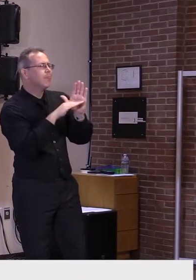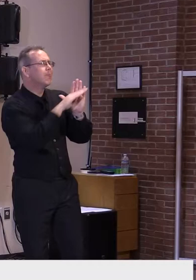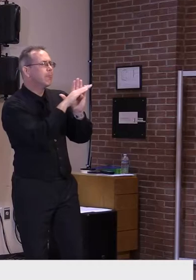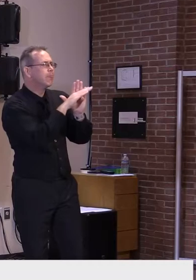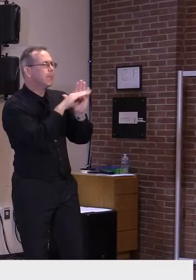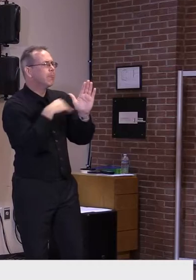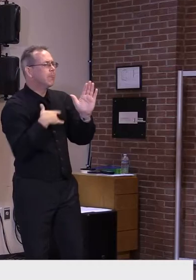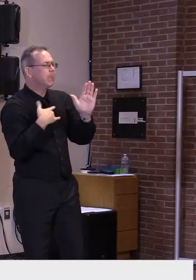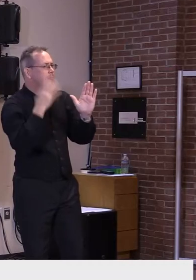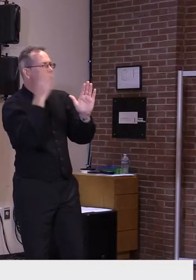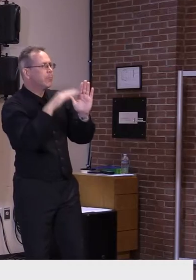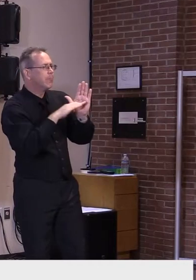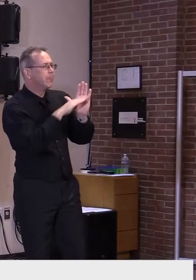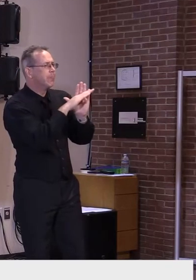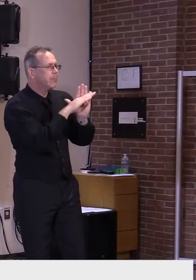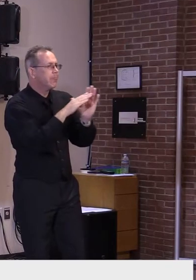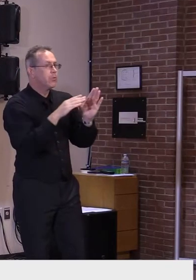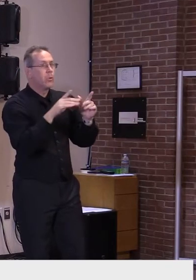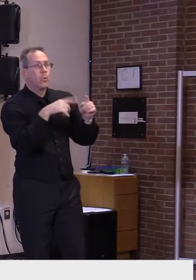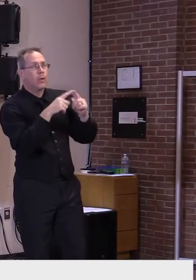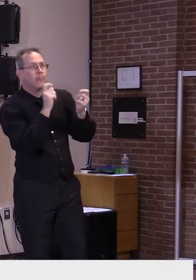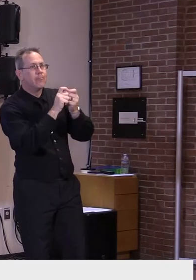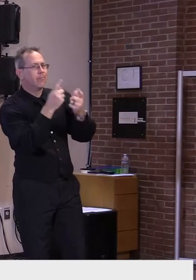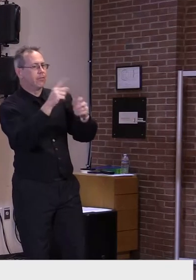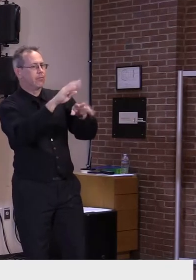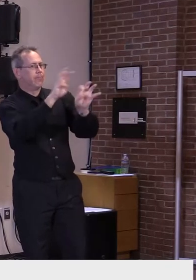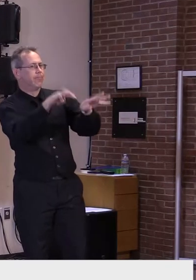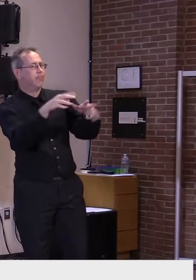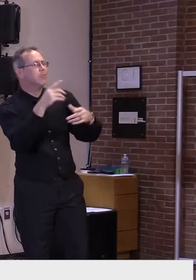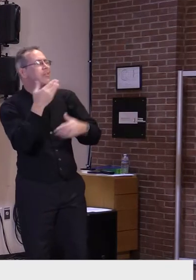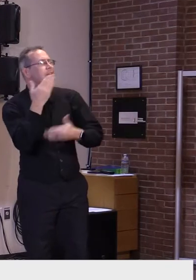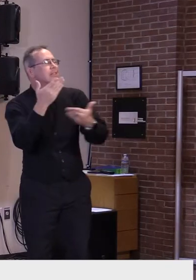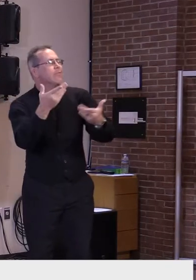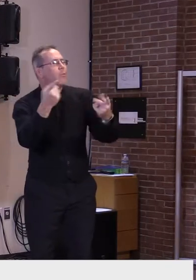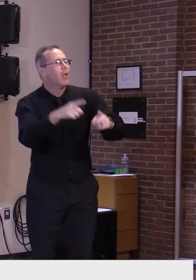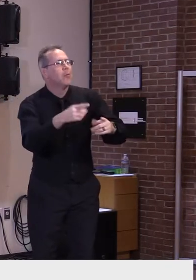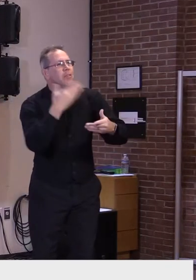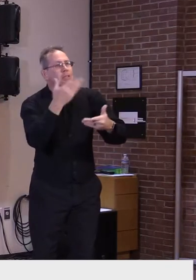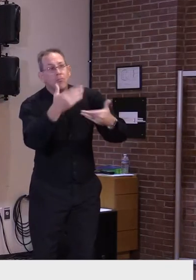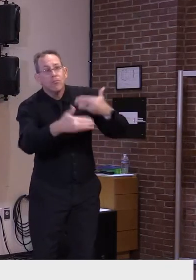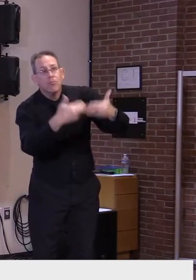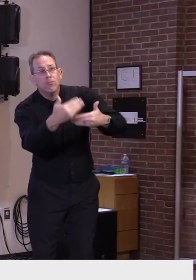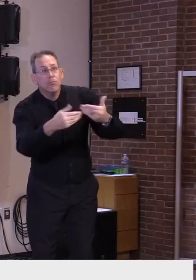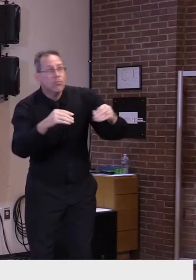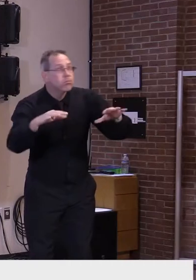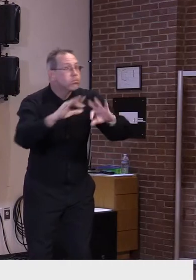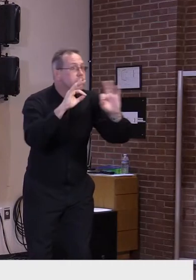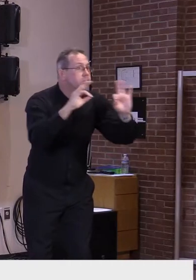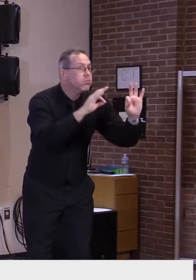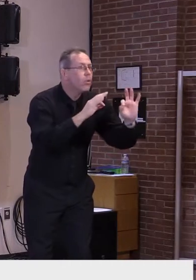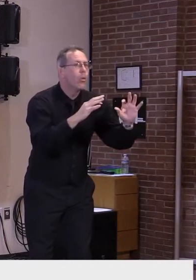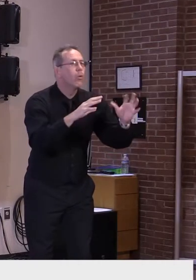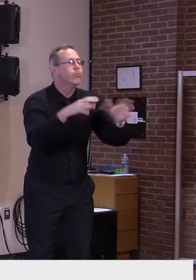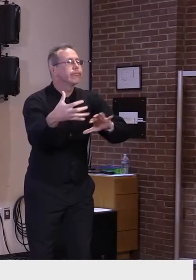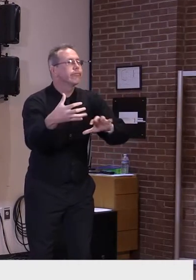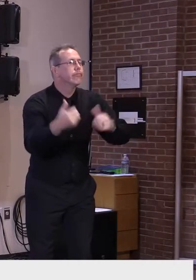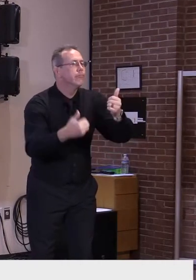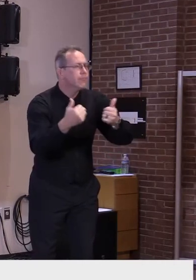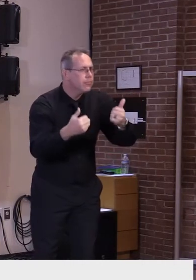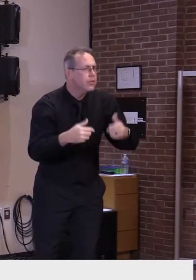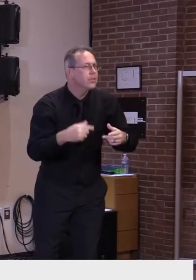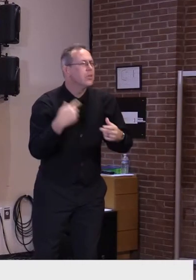contend with as well. So bottom line on that front, not expecting the cases to go down at this point, similar to last